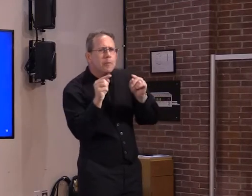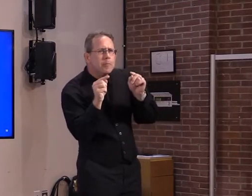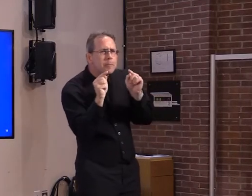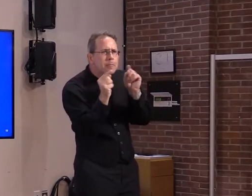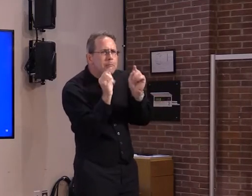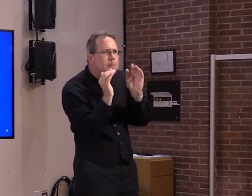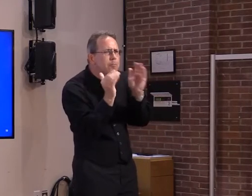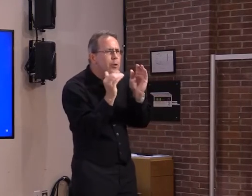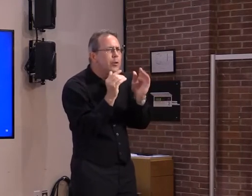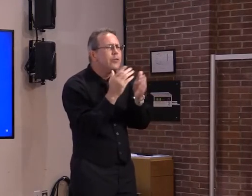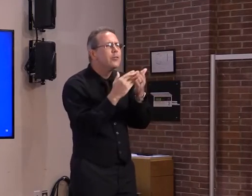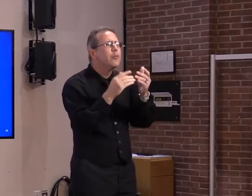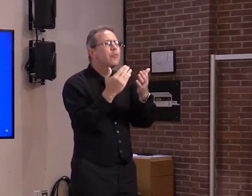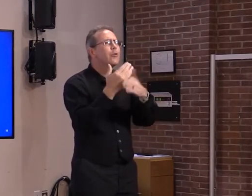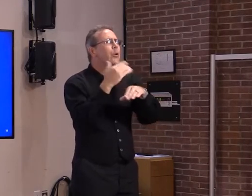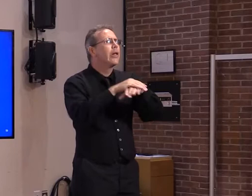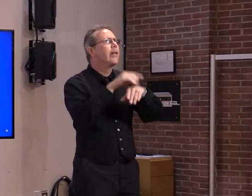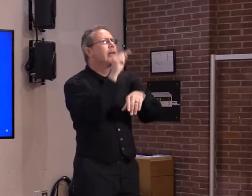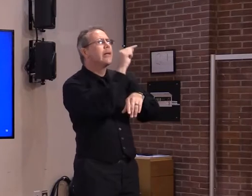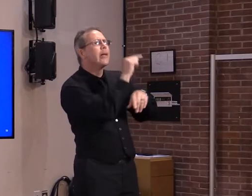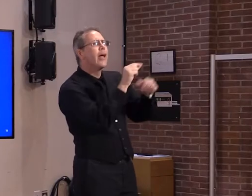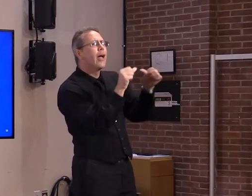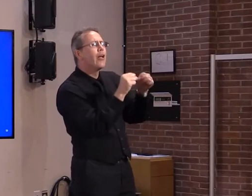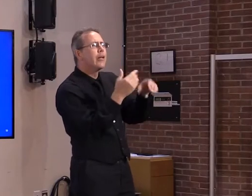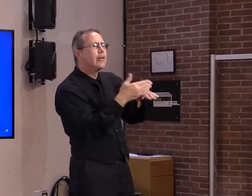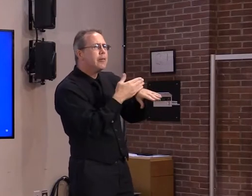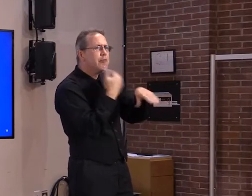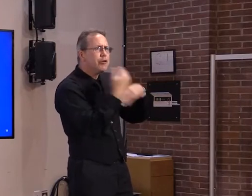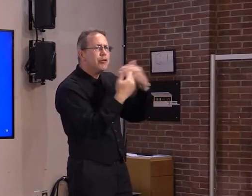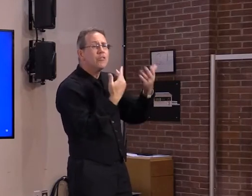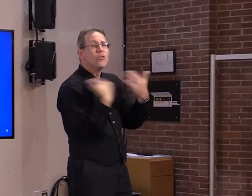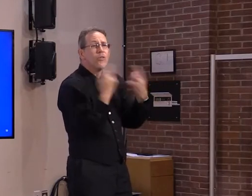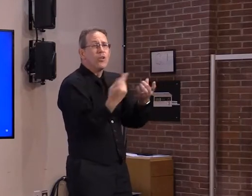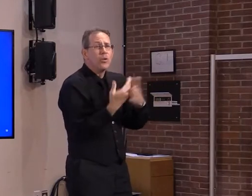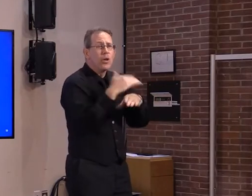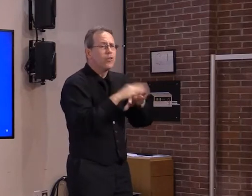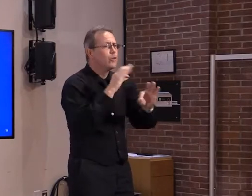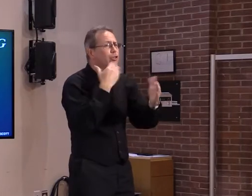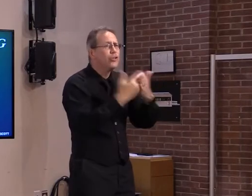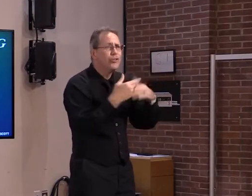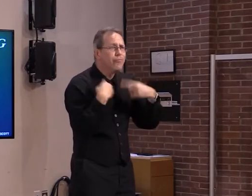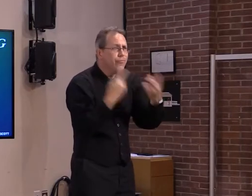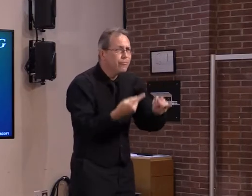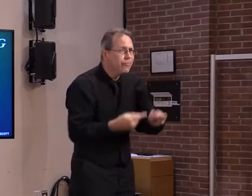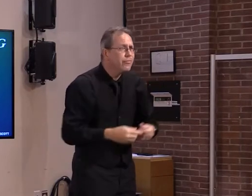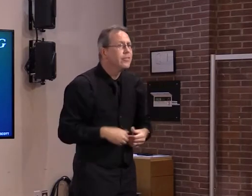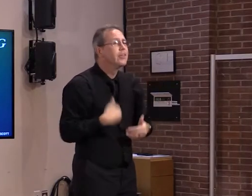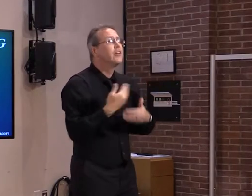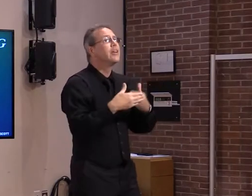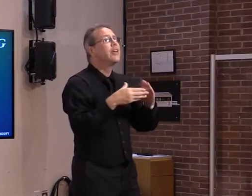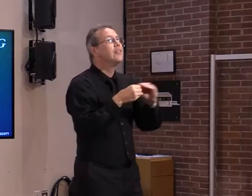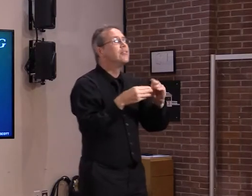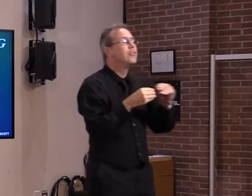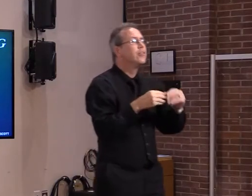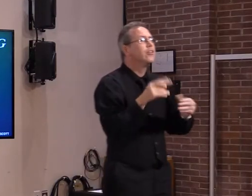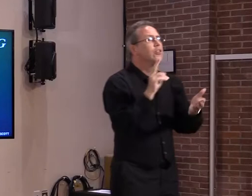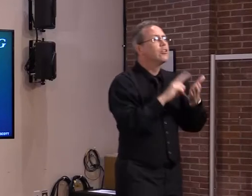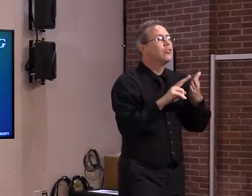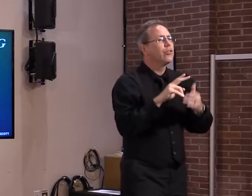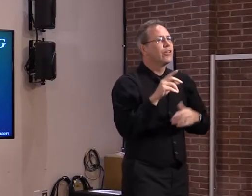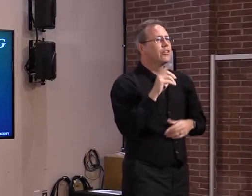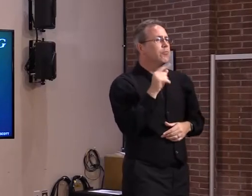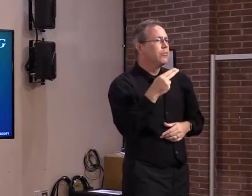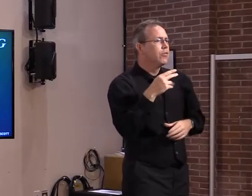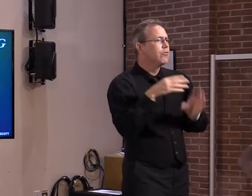which ultimately is a good news for Vermont overall. So with that, I will now turn it over to Secretary Smith.